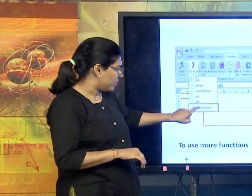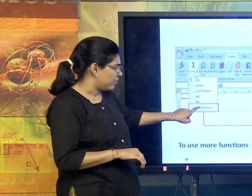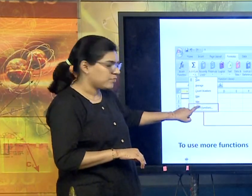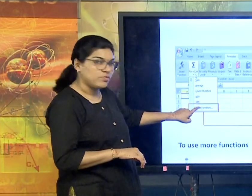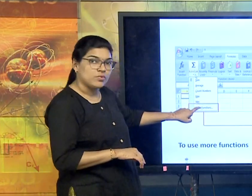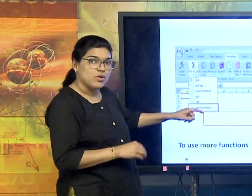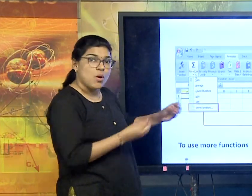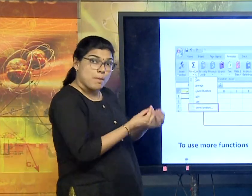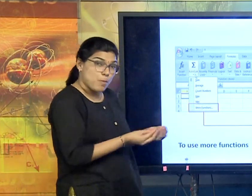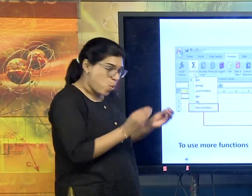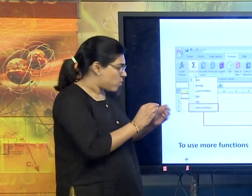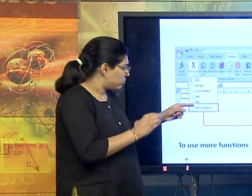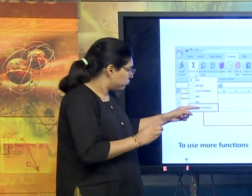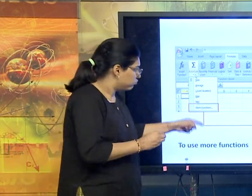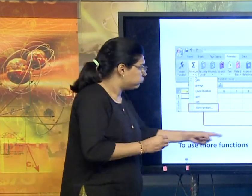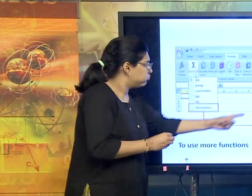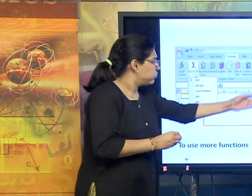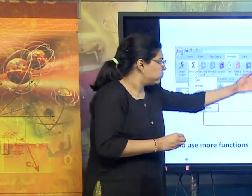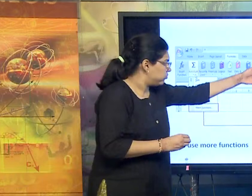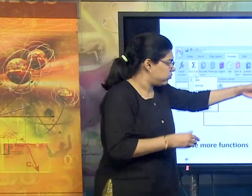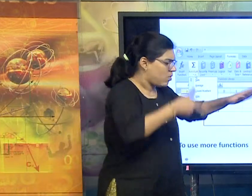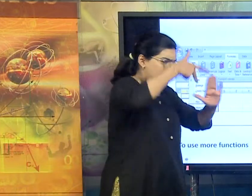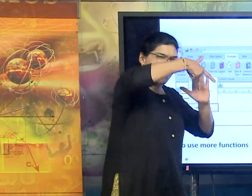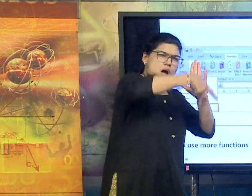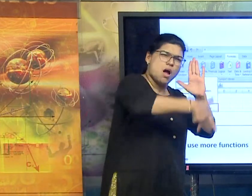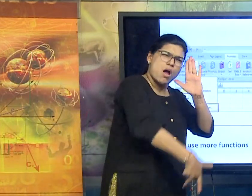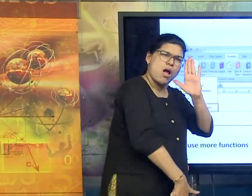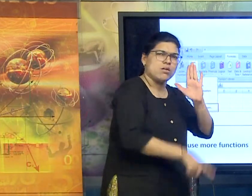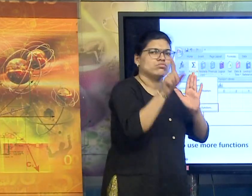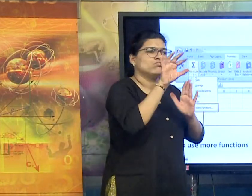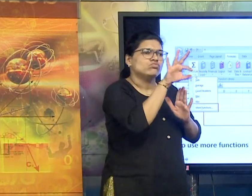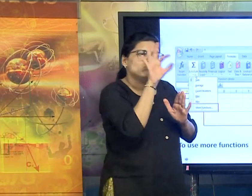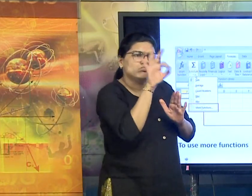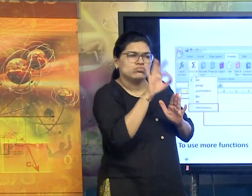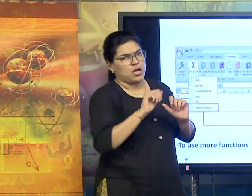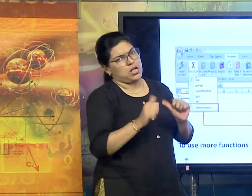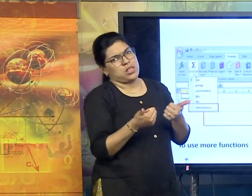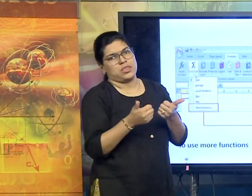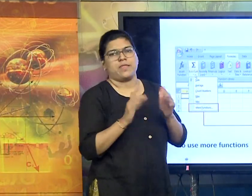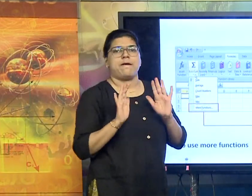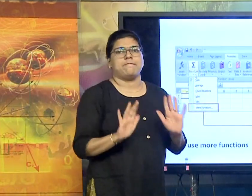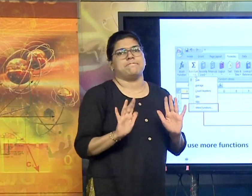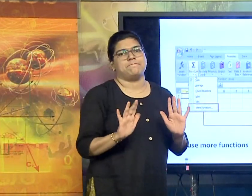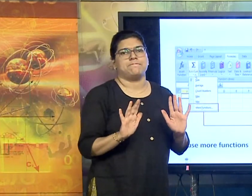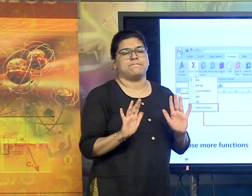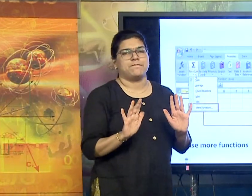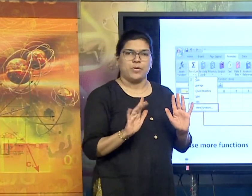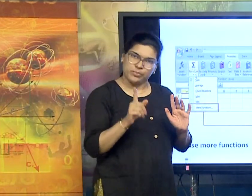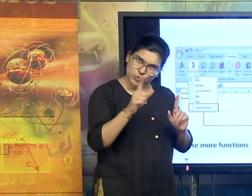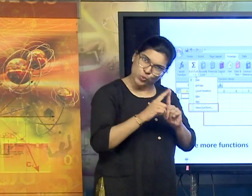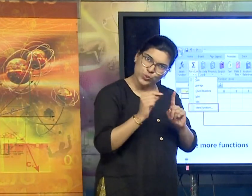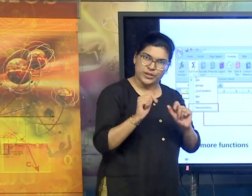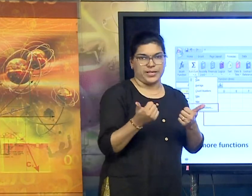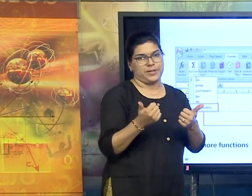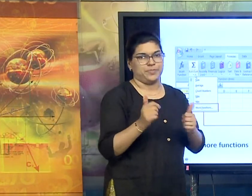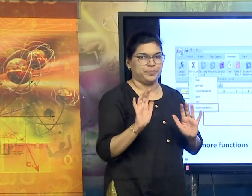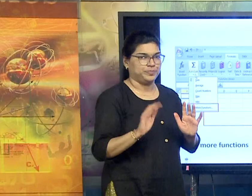Now here we will click on more function, then from that more function click, you